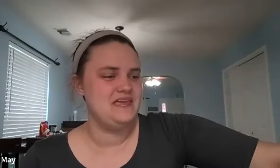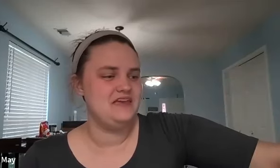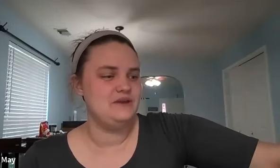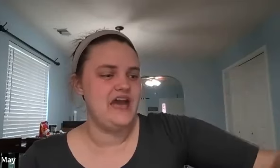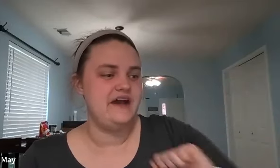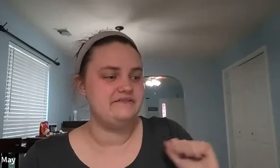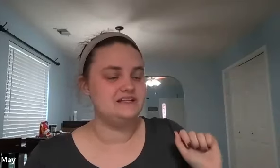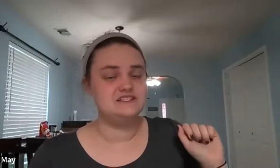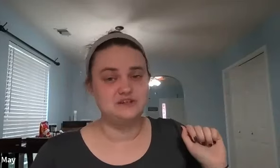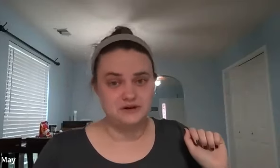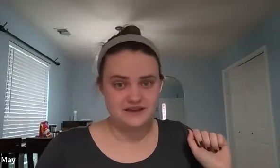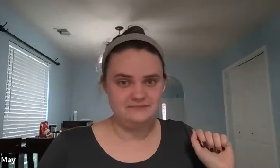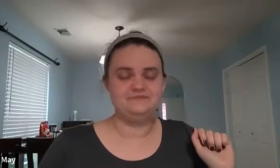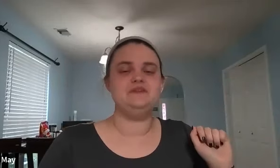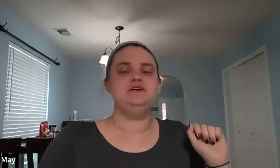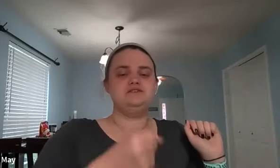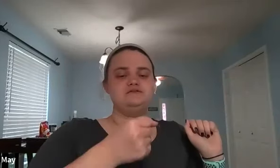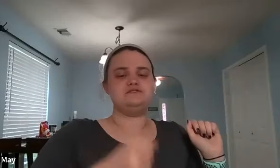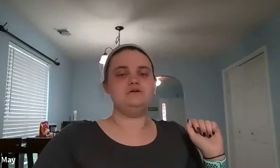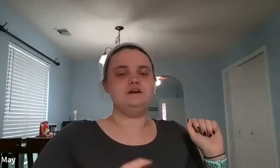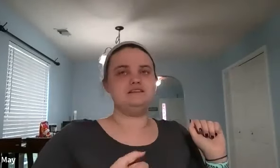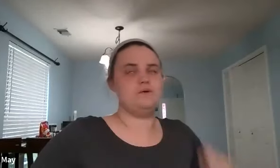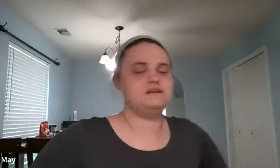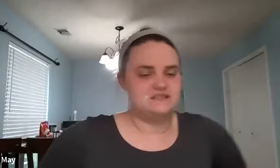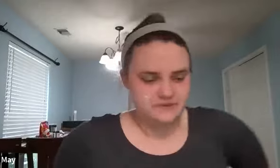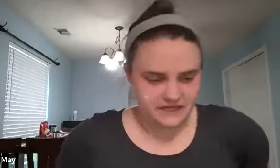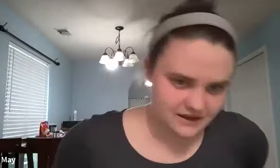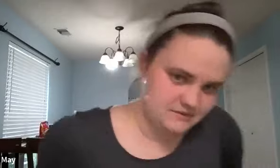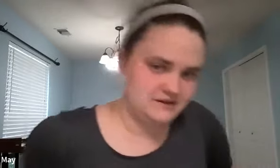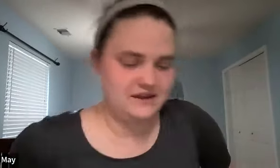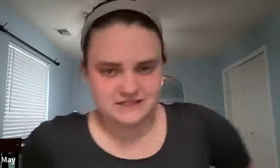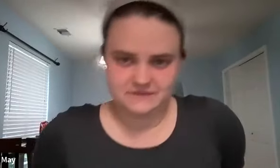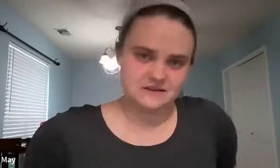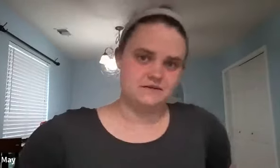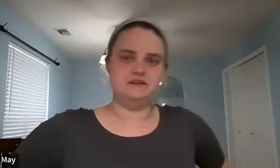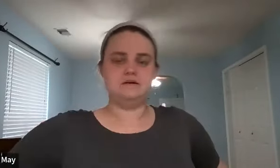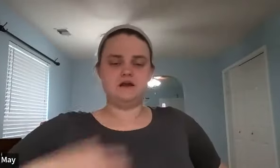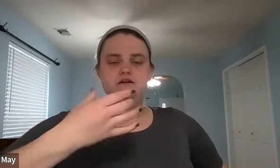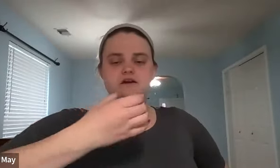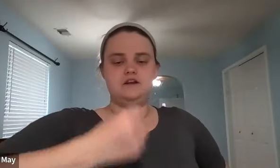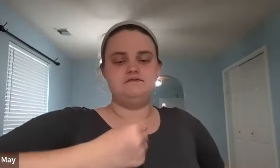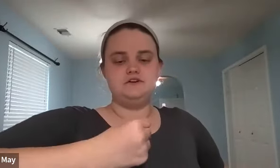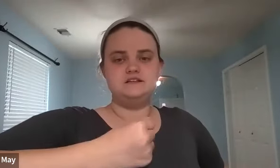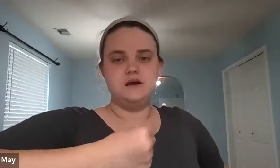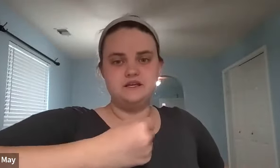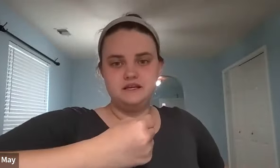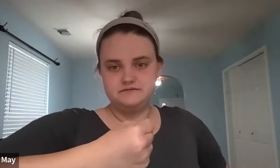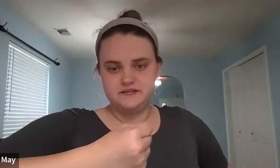Then we have soda. So soda is going to be, I'm going to kind of set myself up a little higher. You're going to have your non-dominant in a